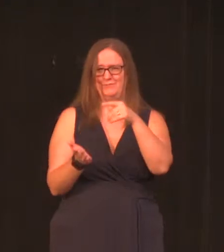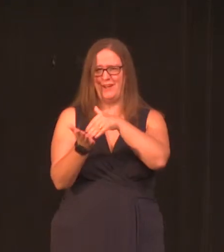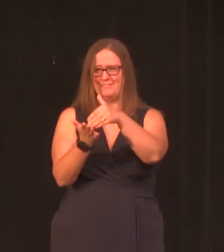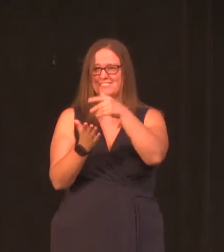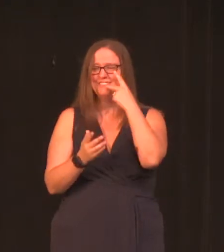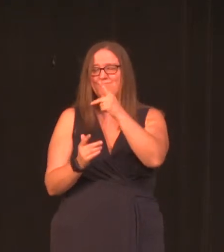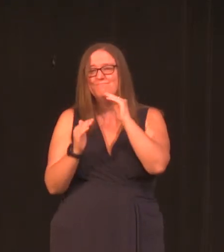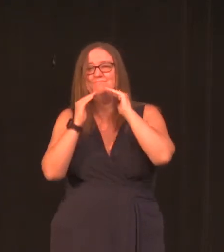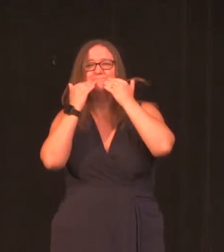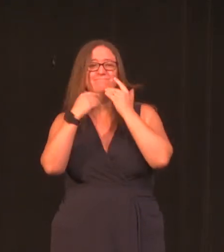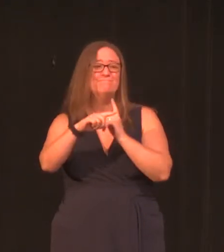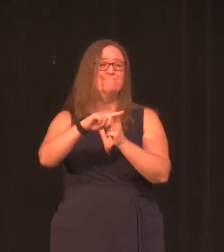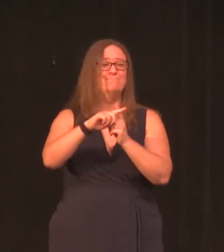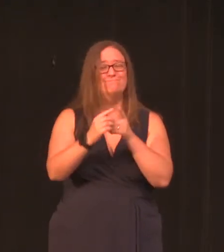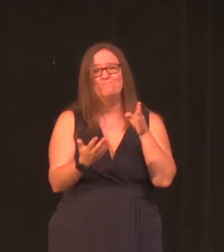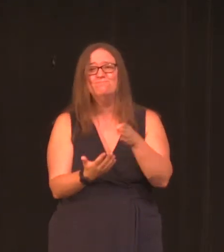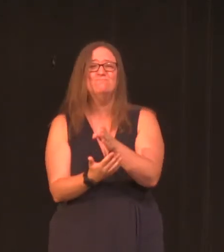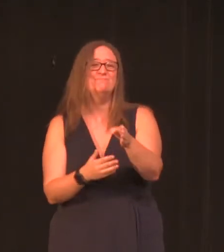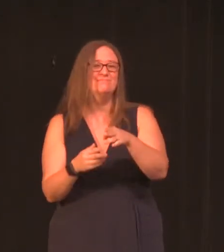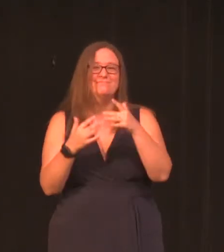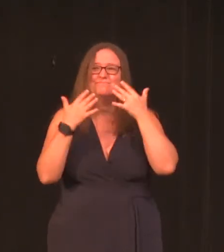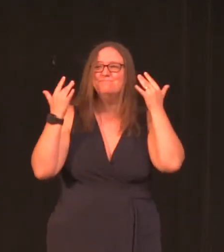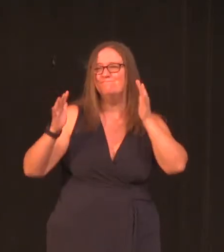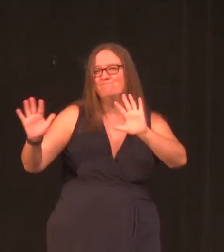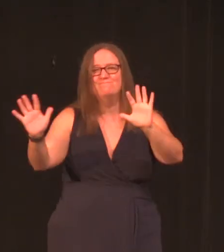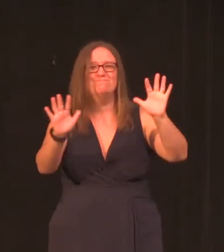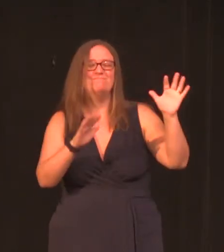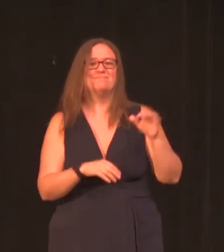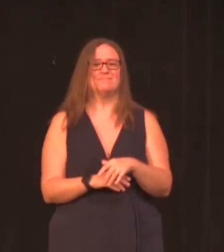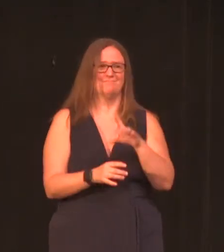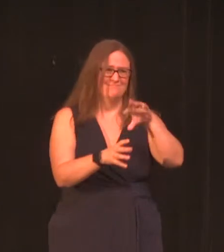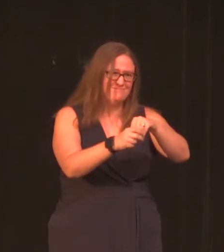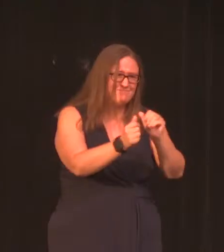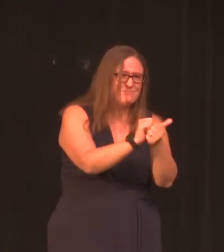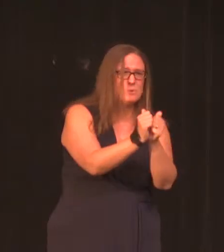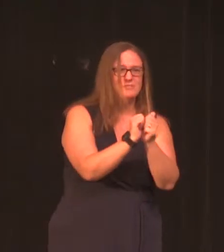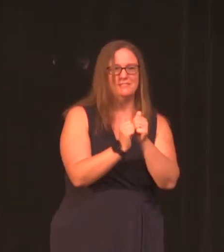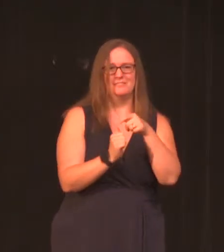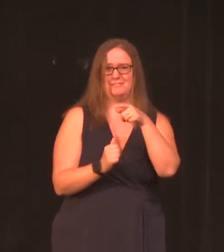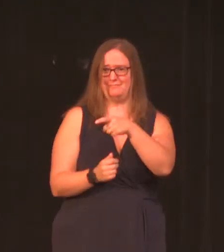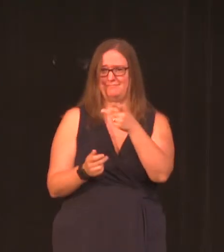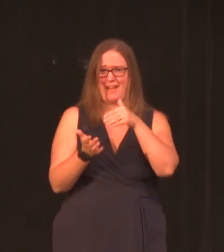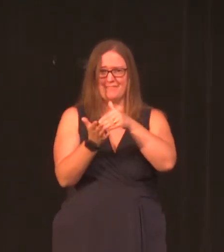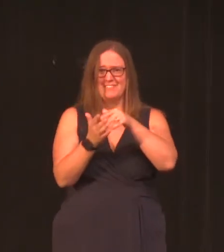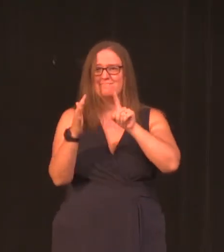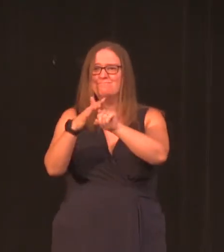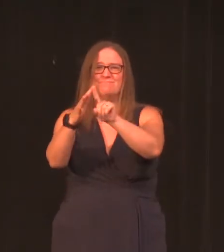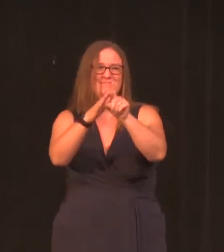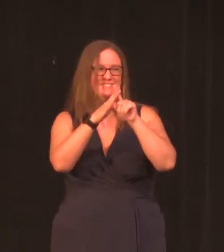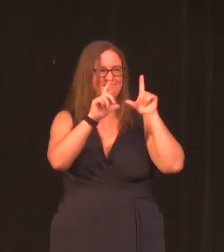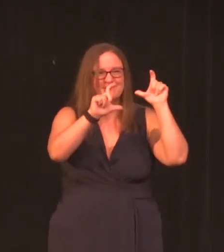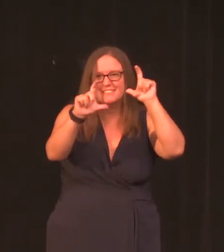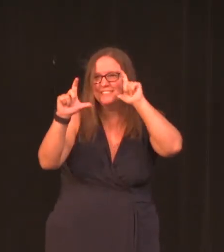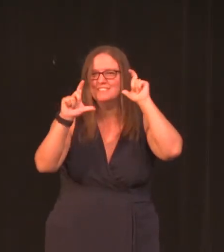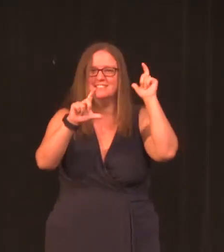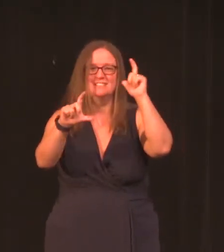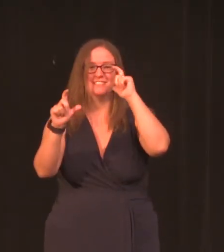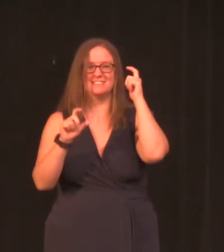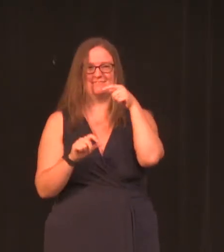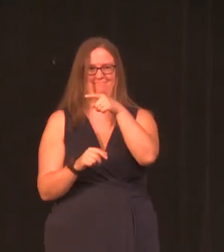aspects, even just in the hallways. I always saw her positivity and her smile as she greeted her colleagues, her classmates. She was always